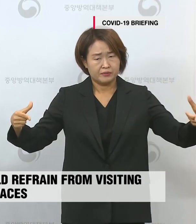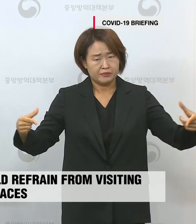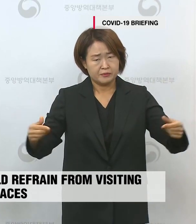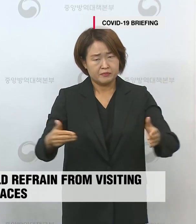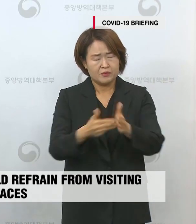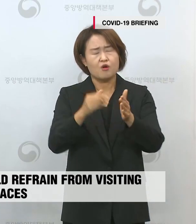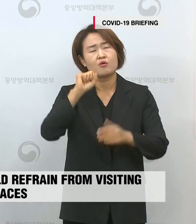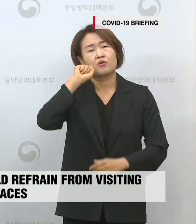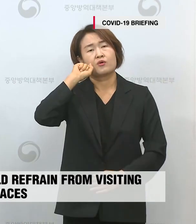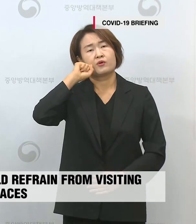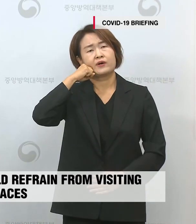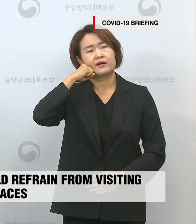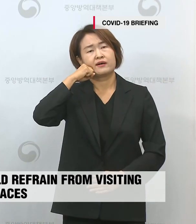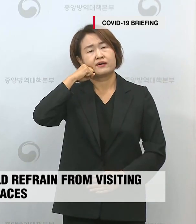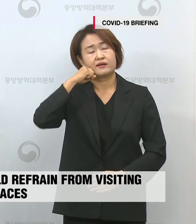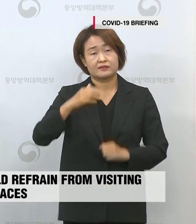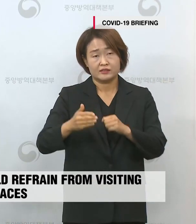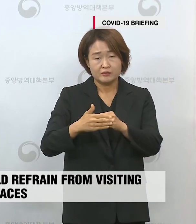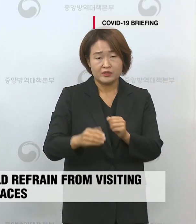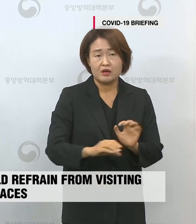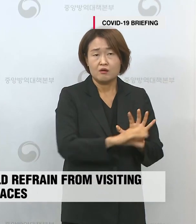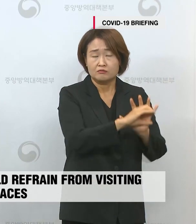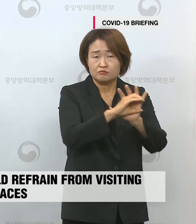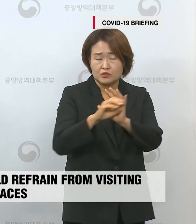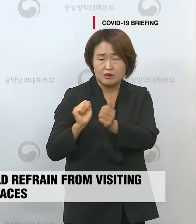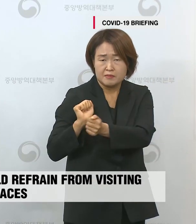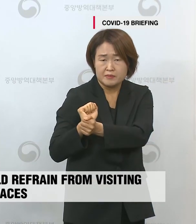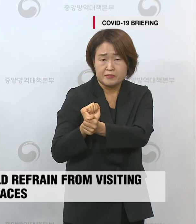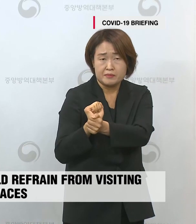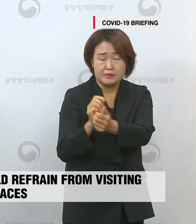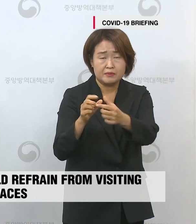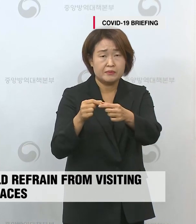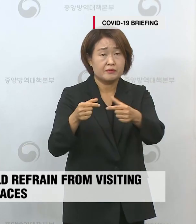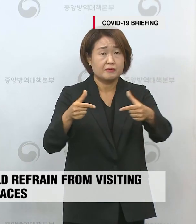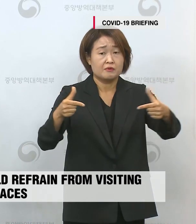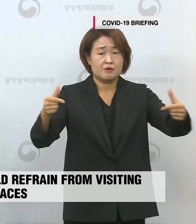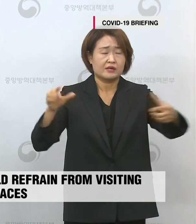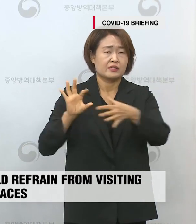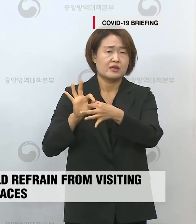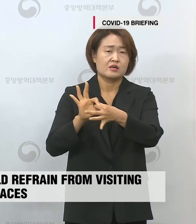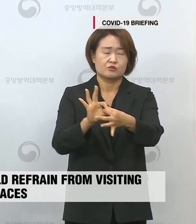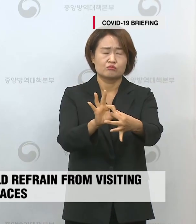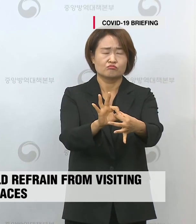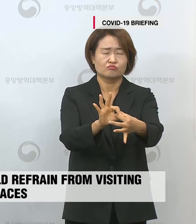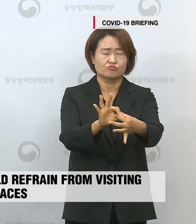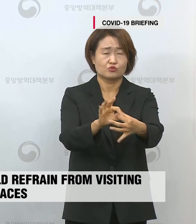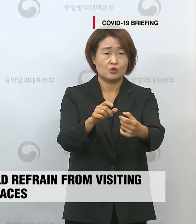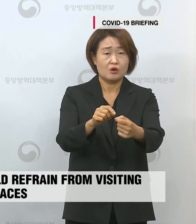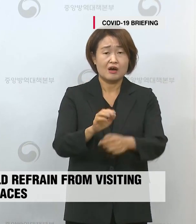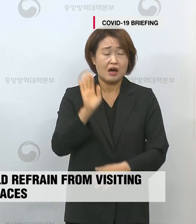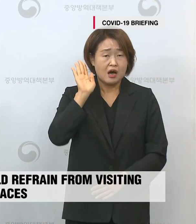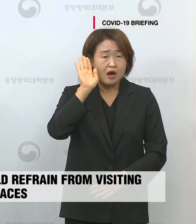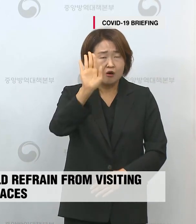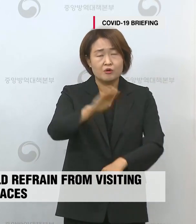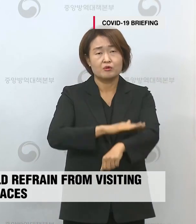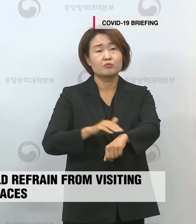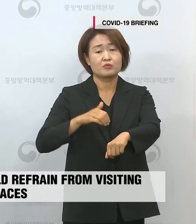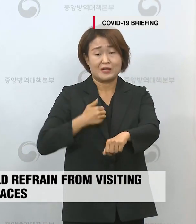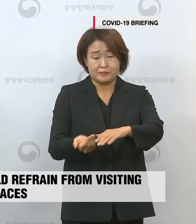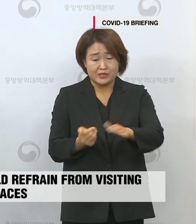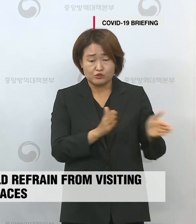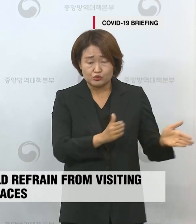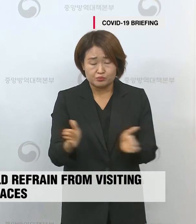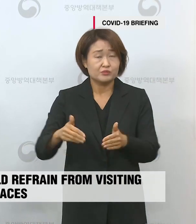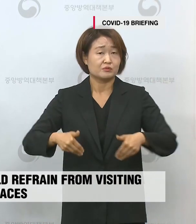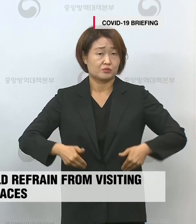that it is very difficult for us to call an end to the pandemic, and it has also warned that countries globally need